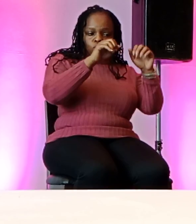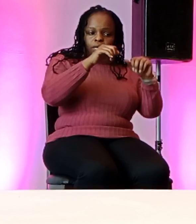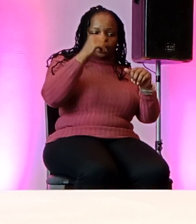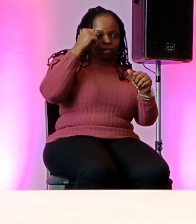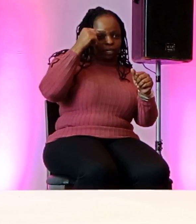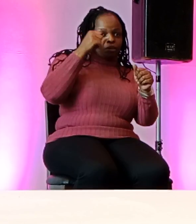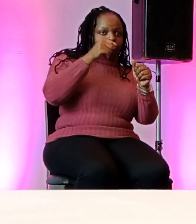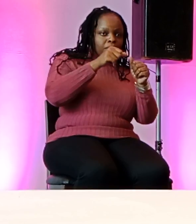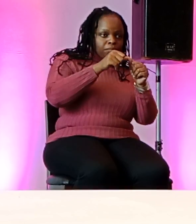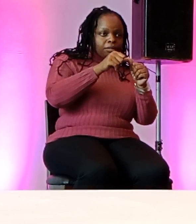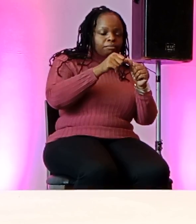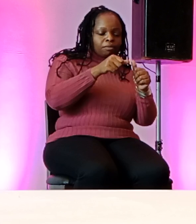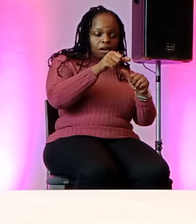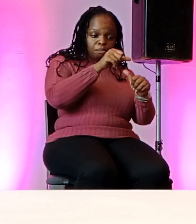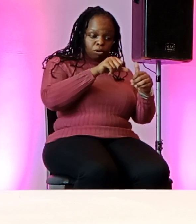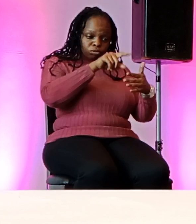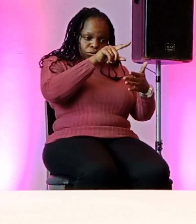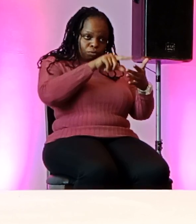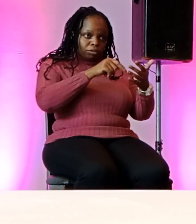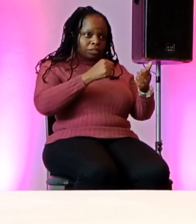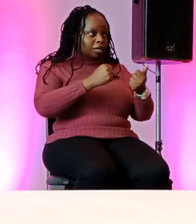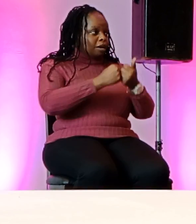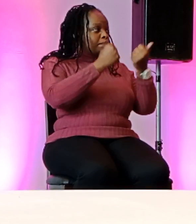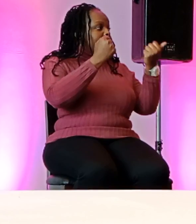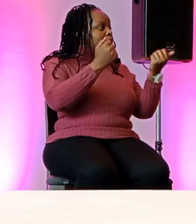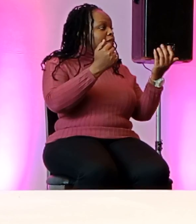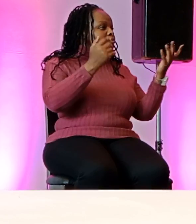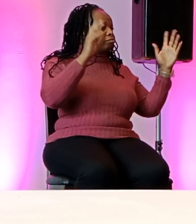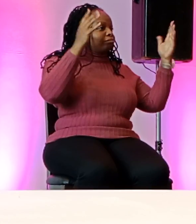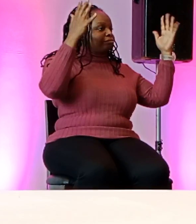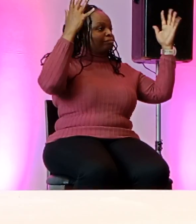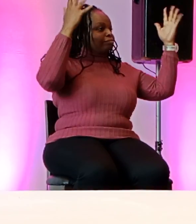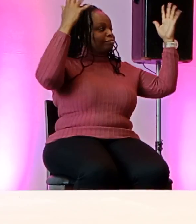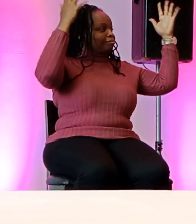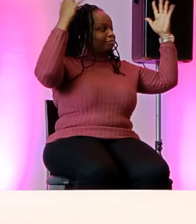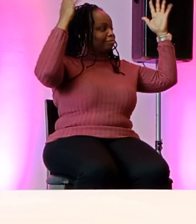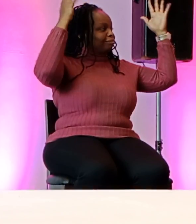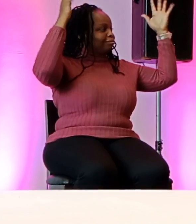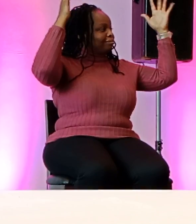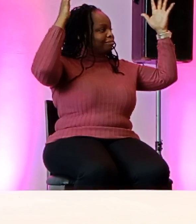regards to. So what I'm trying to say, yes, a round of applause.